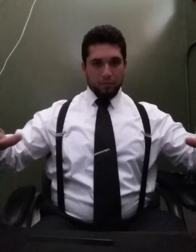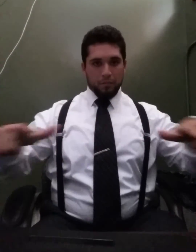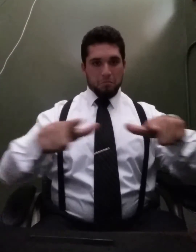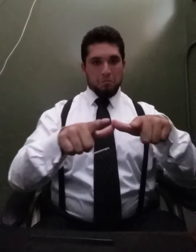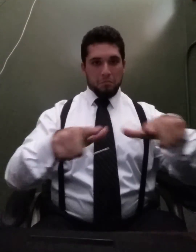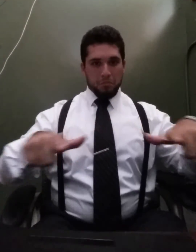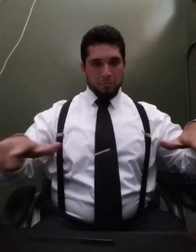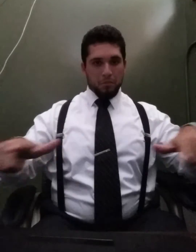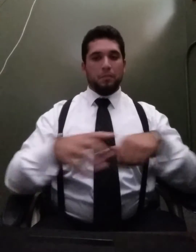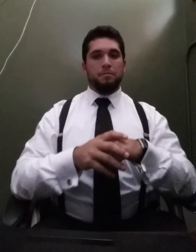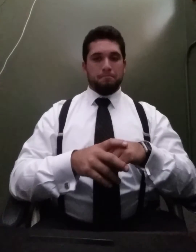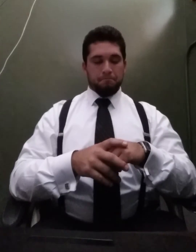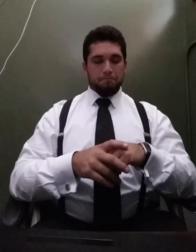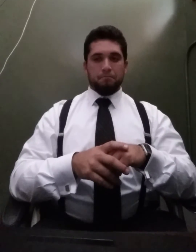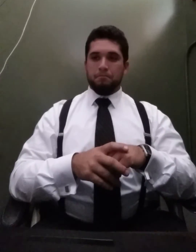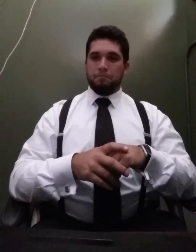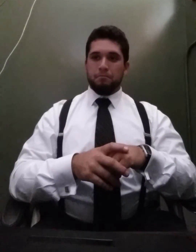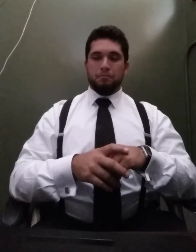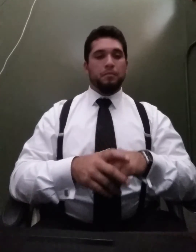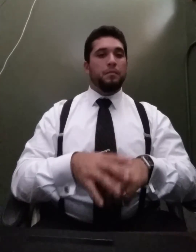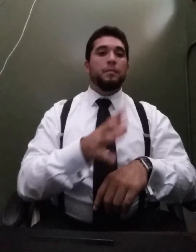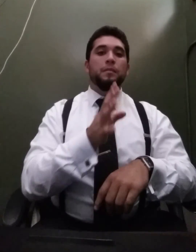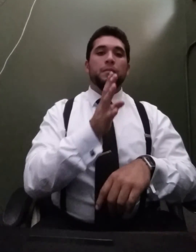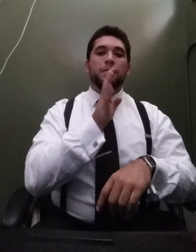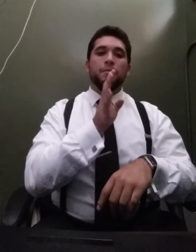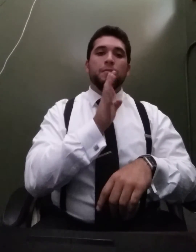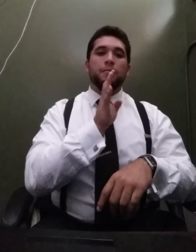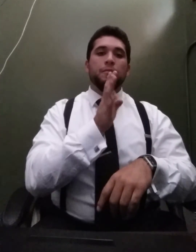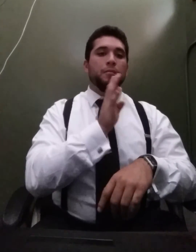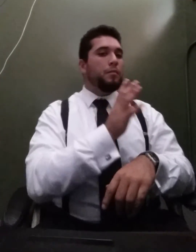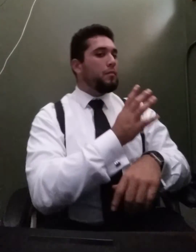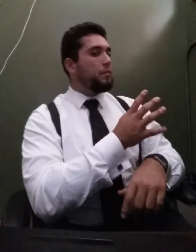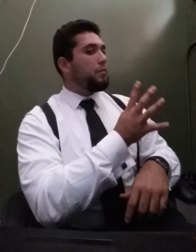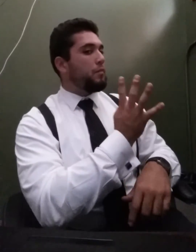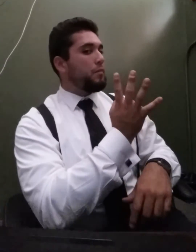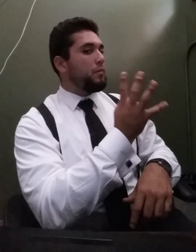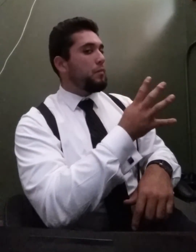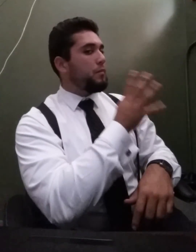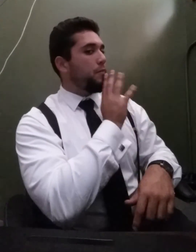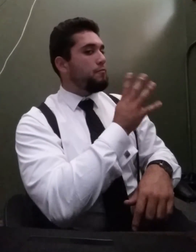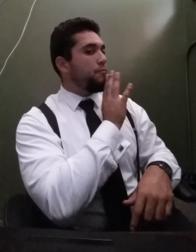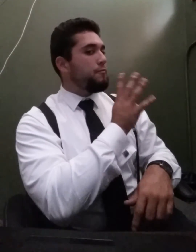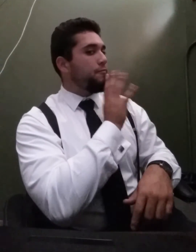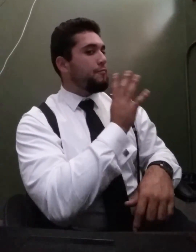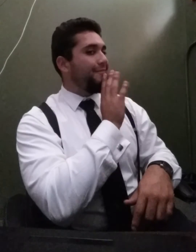cold. Is that what you think I mean by polar? Polar meaning what?